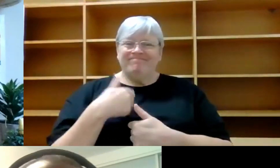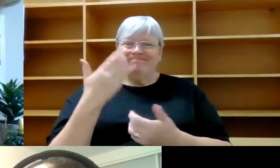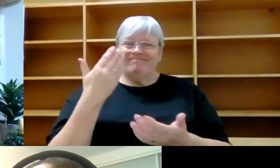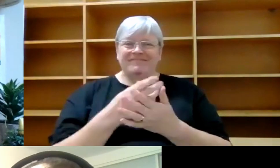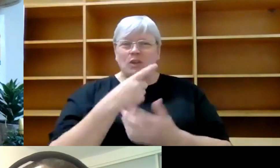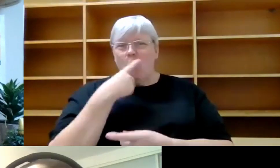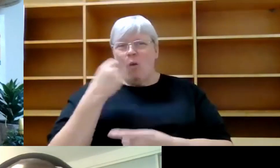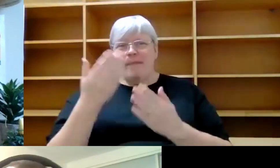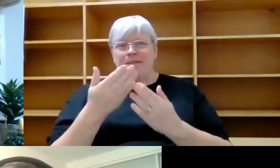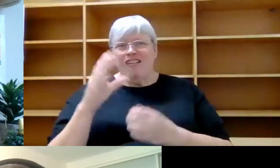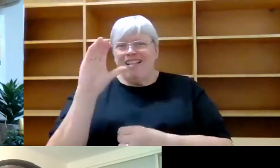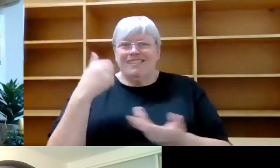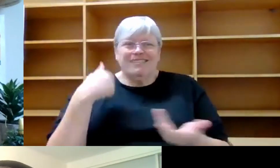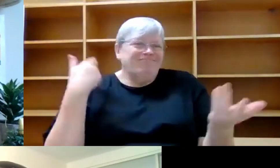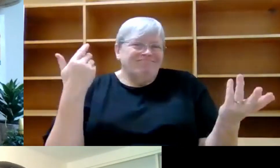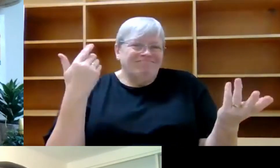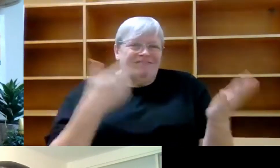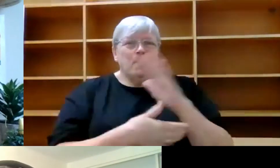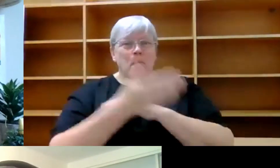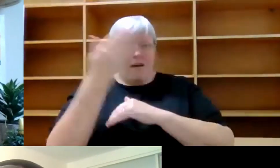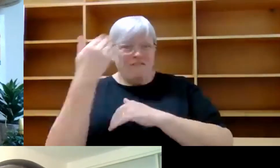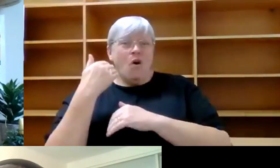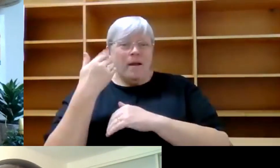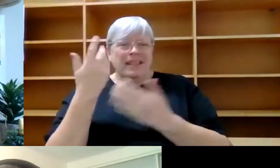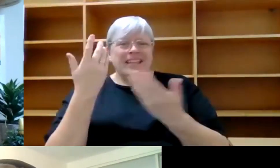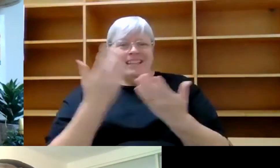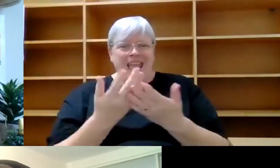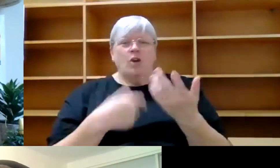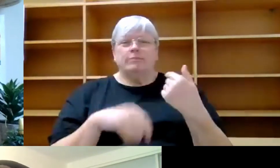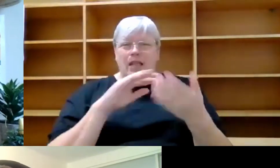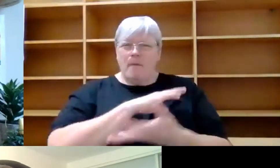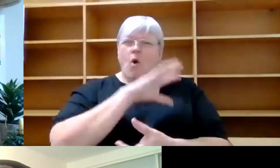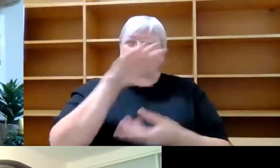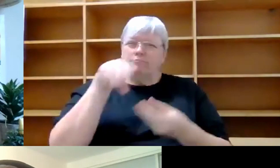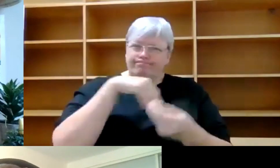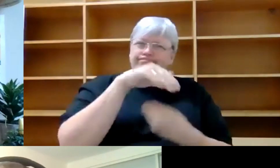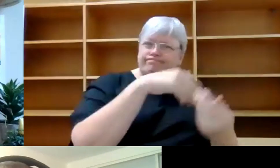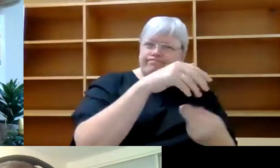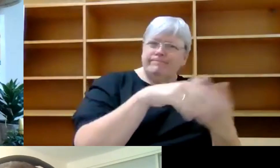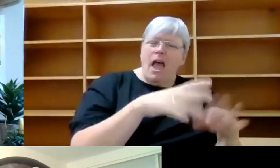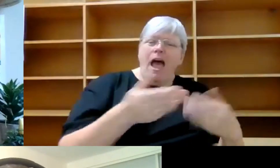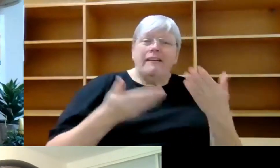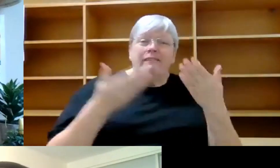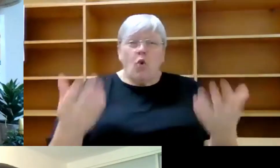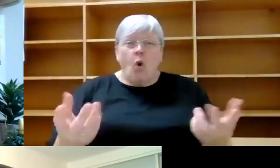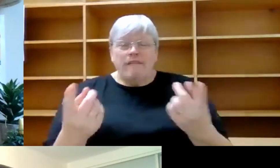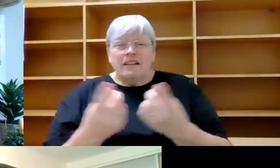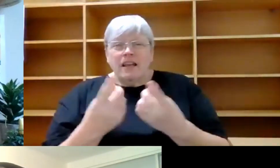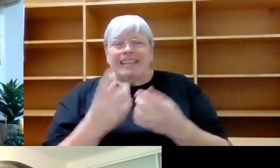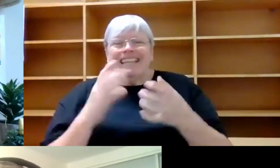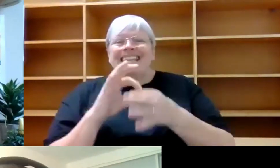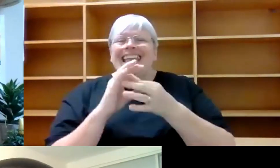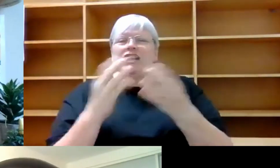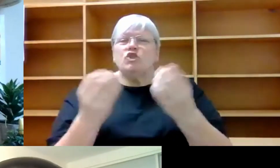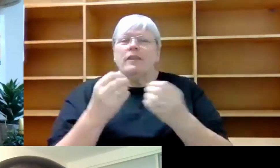or whatever, how it used to be some years ago. So now you have to offer them something that might appeal to them, that they could engage with, where they